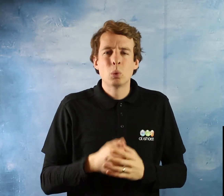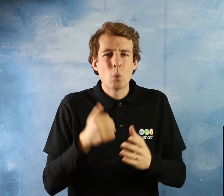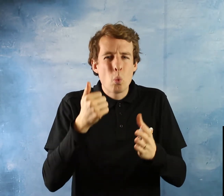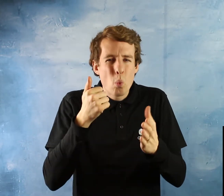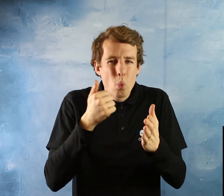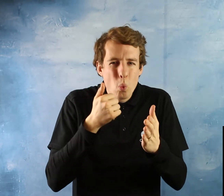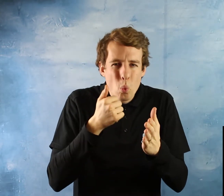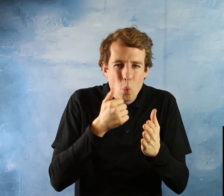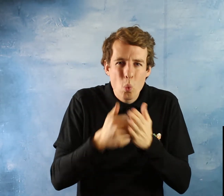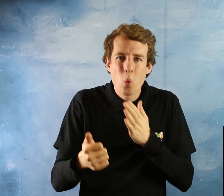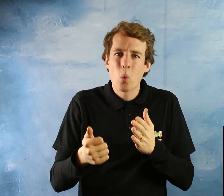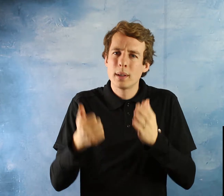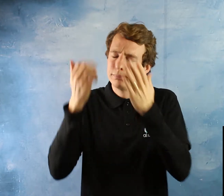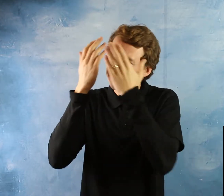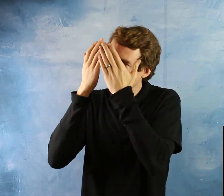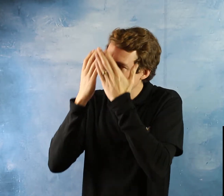command to the prophets.